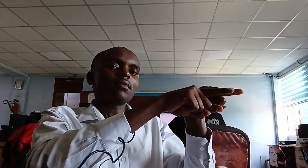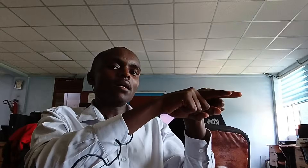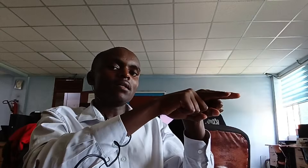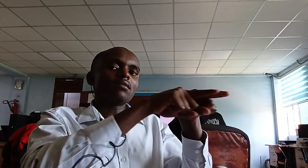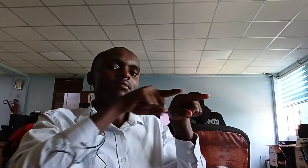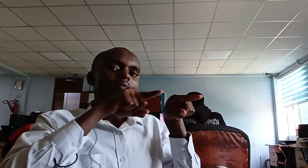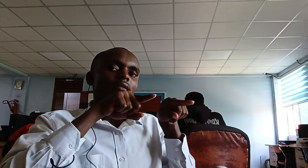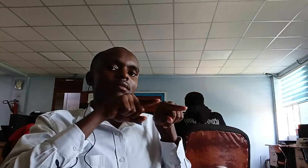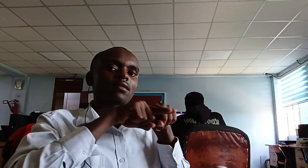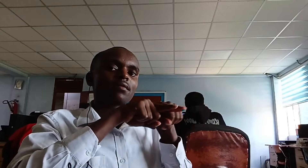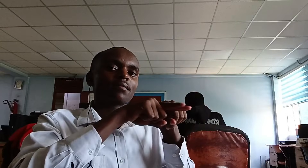siblings,